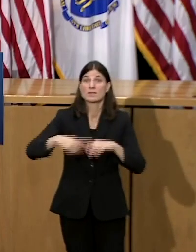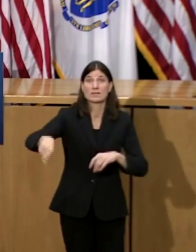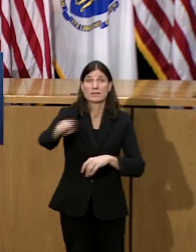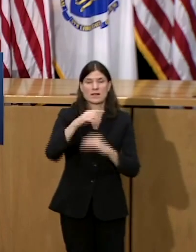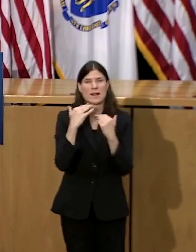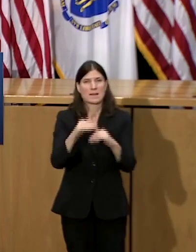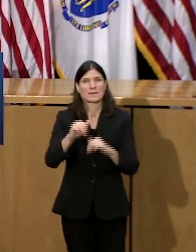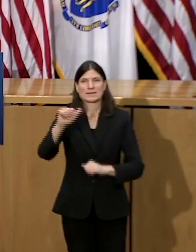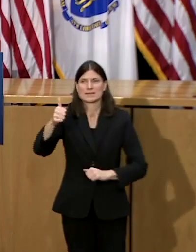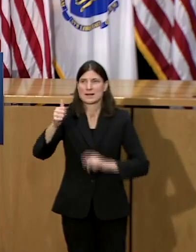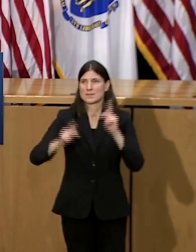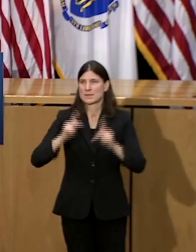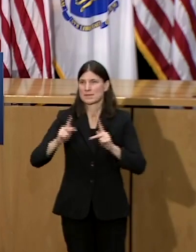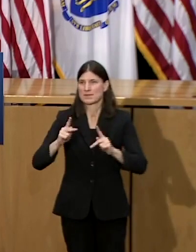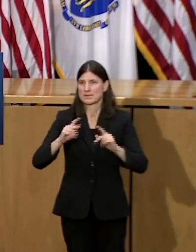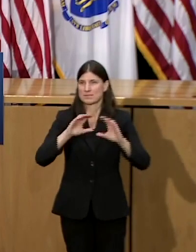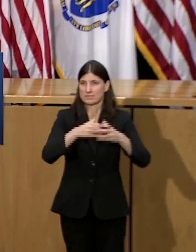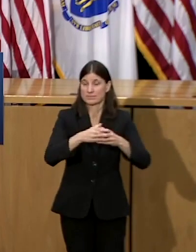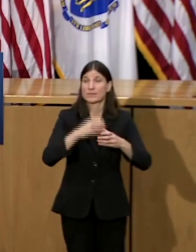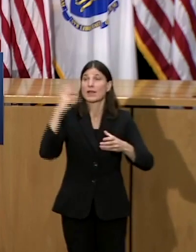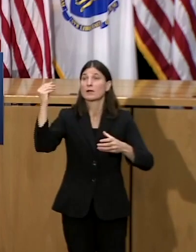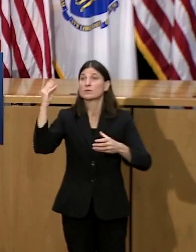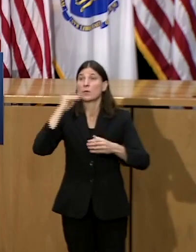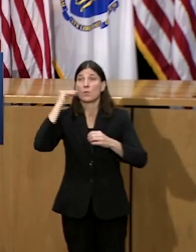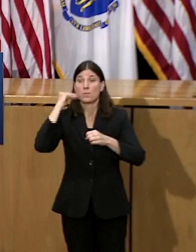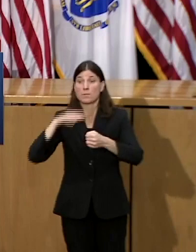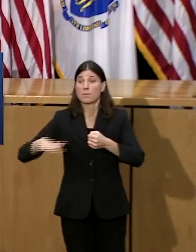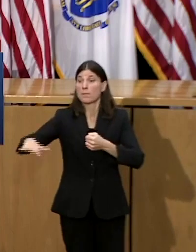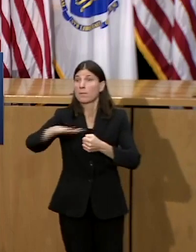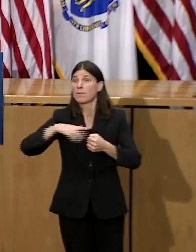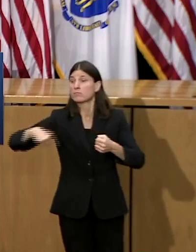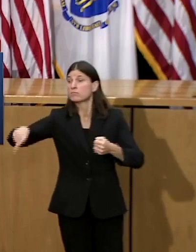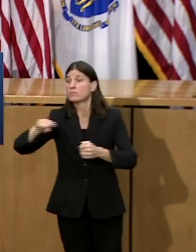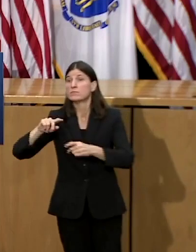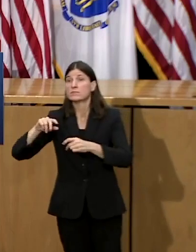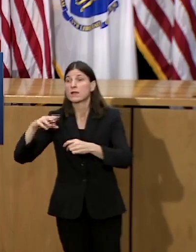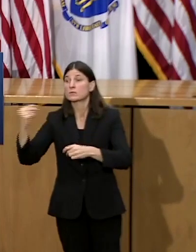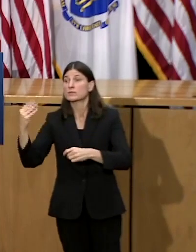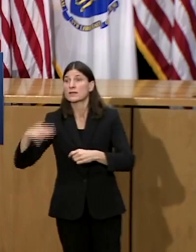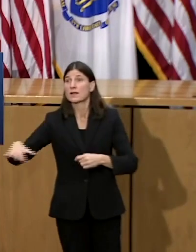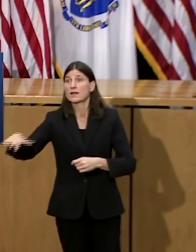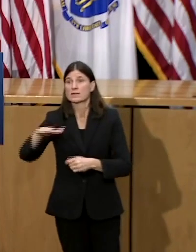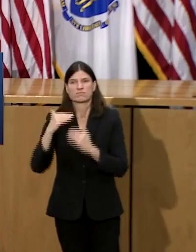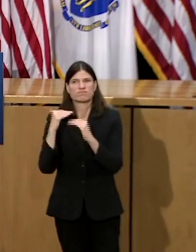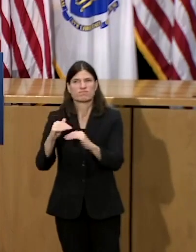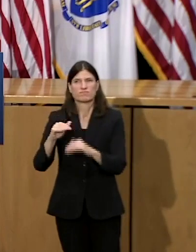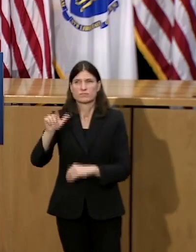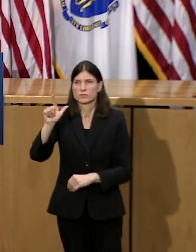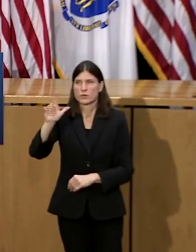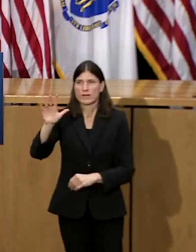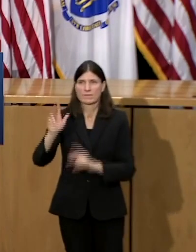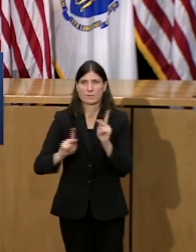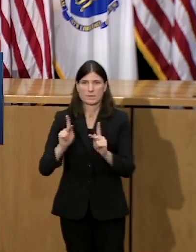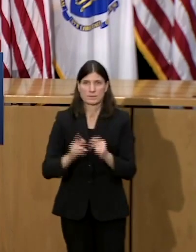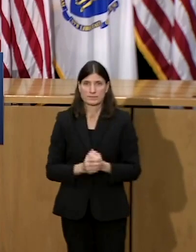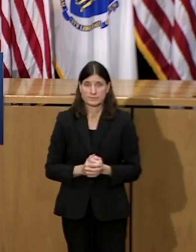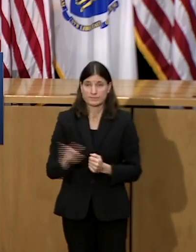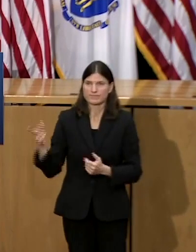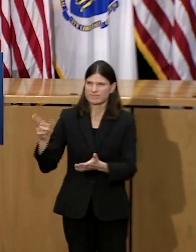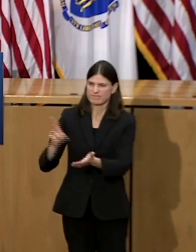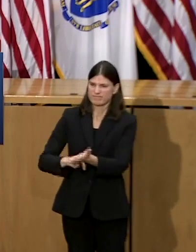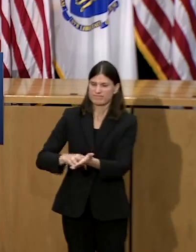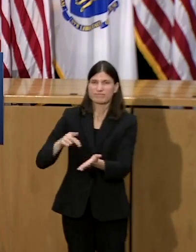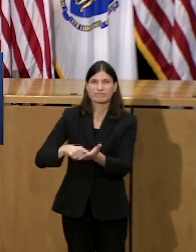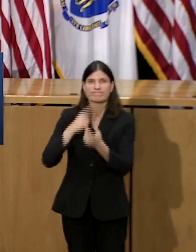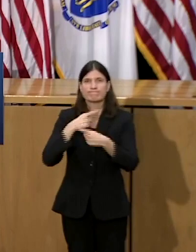outdoor gatherings. And finally, I signed an updated face covering order as well. We know we're asking